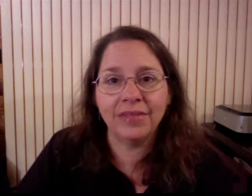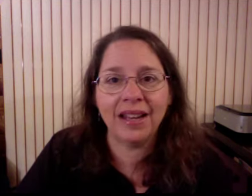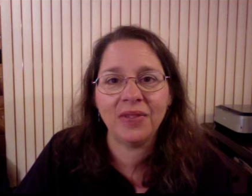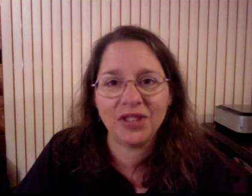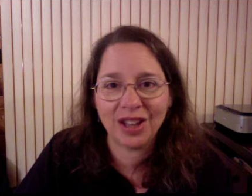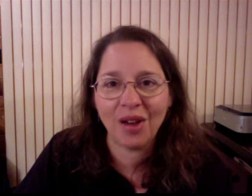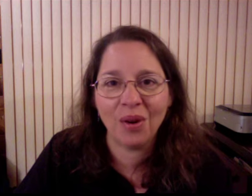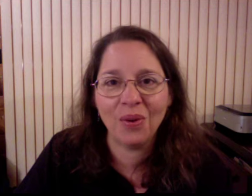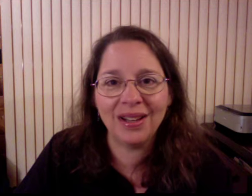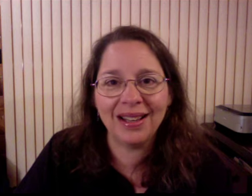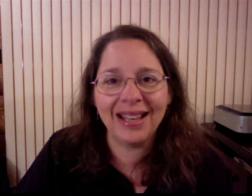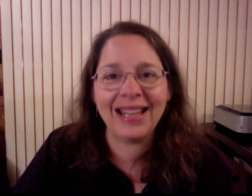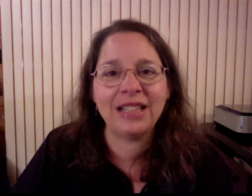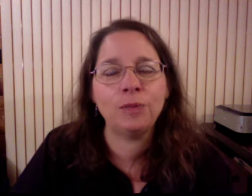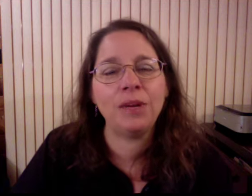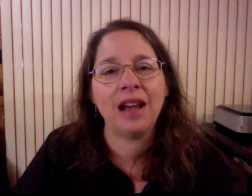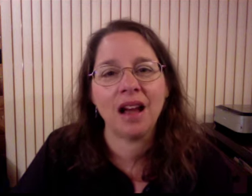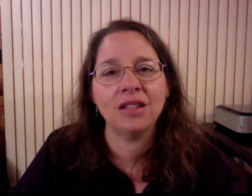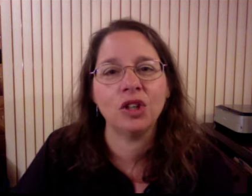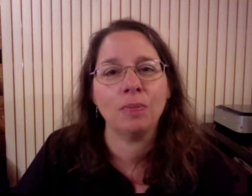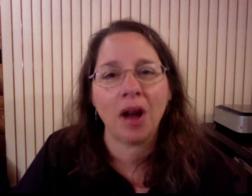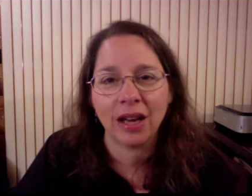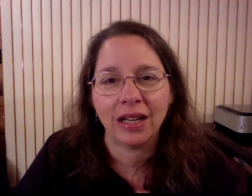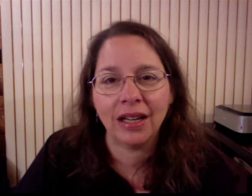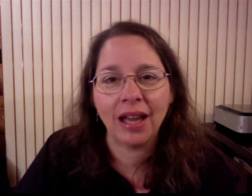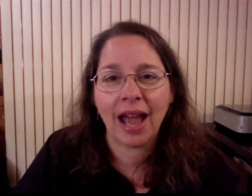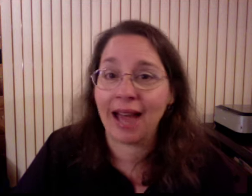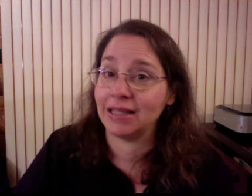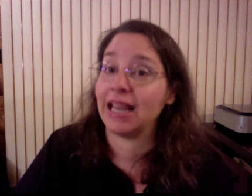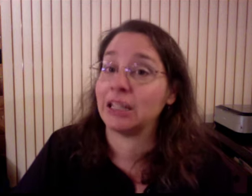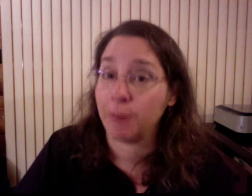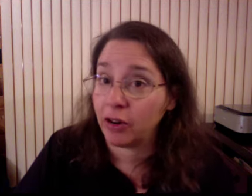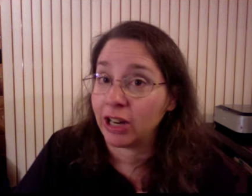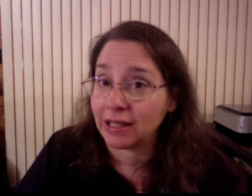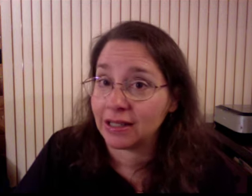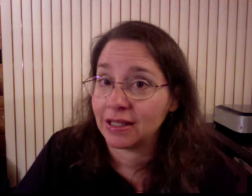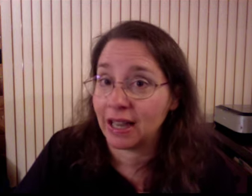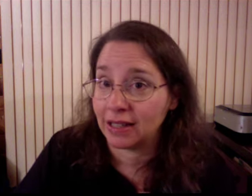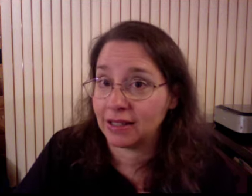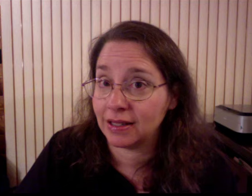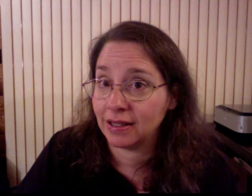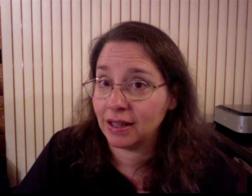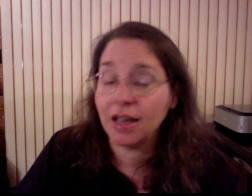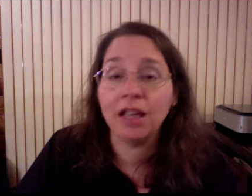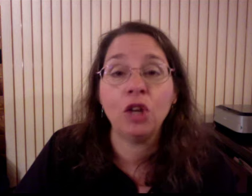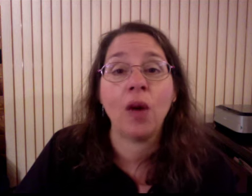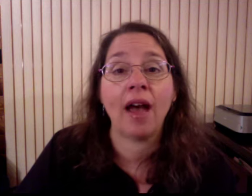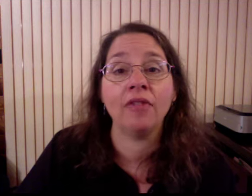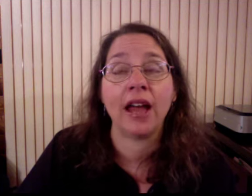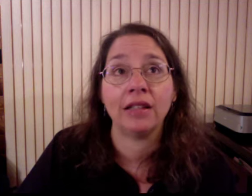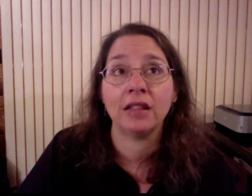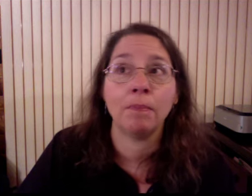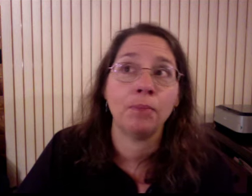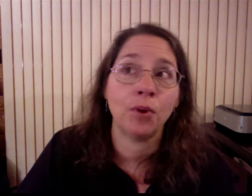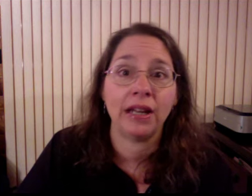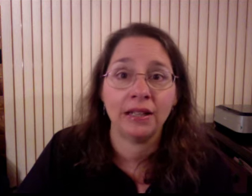If so, it's because your body has experienced it. You have, at some point in